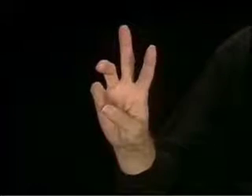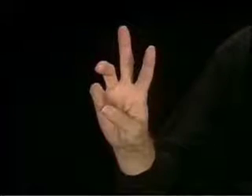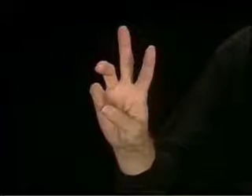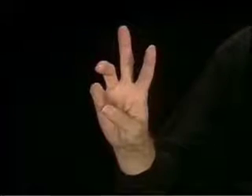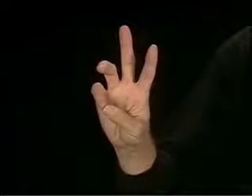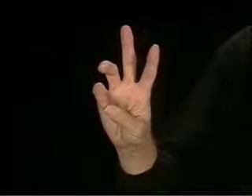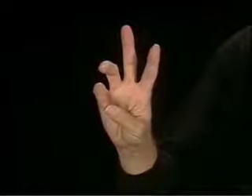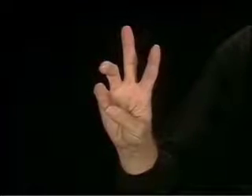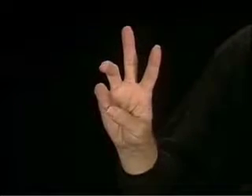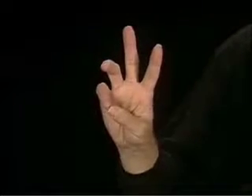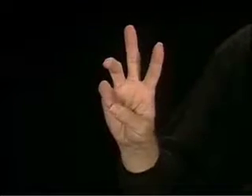600.